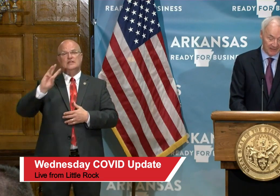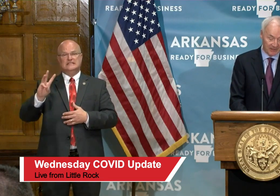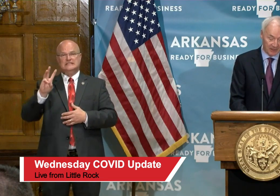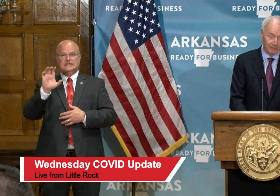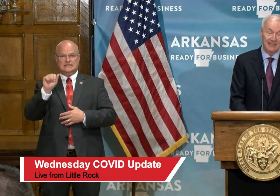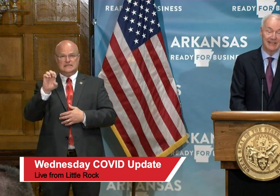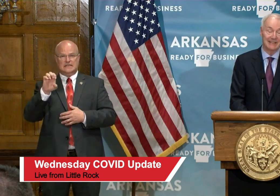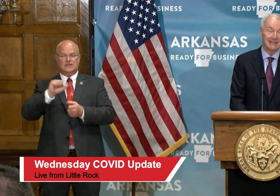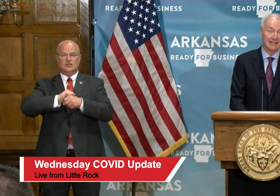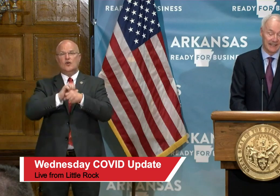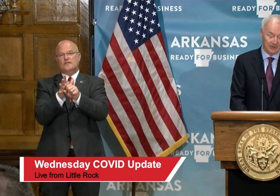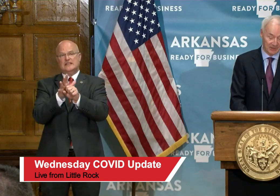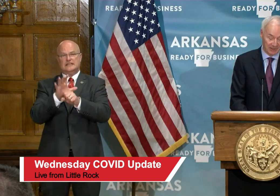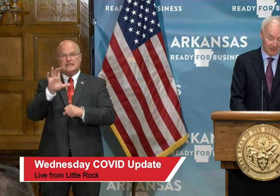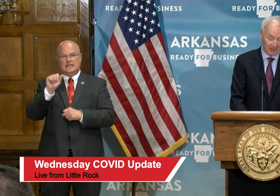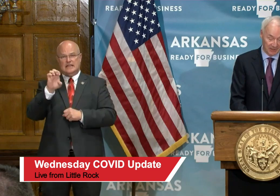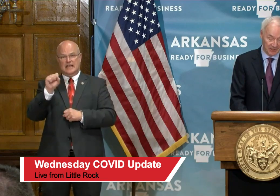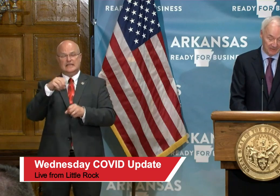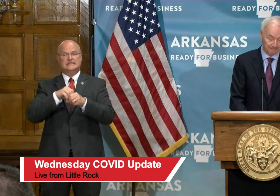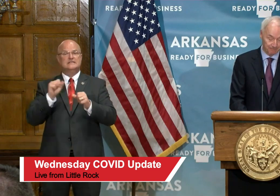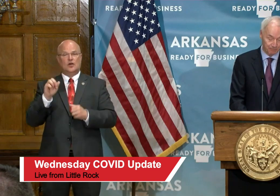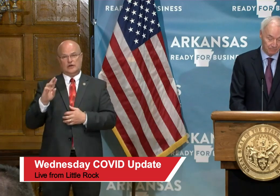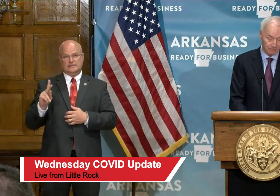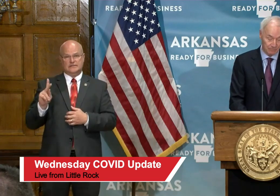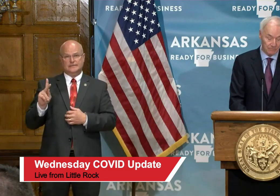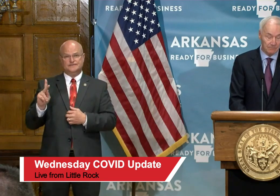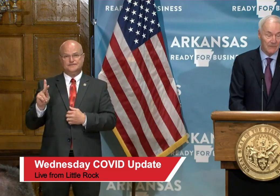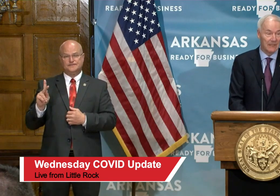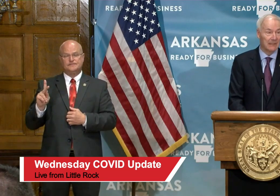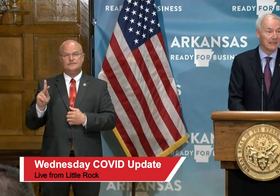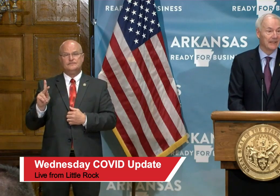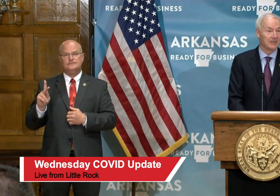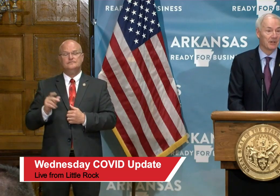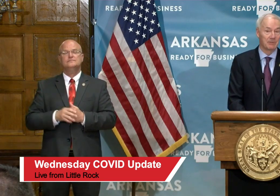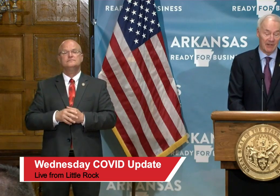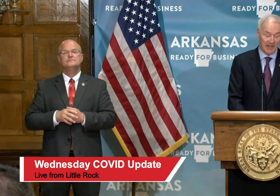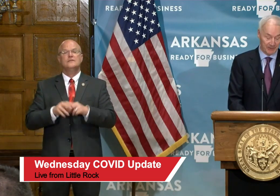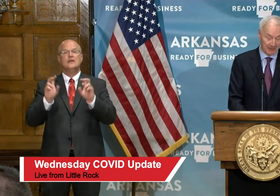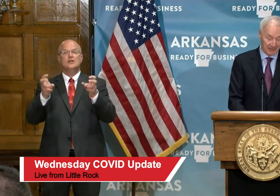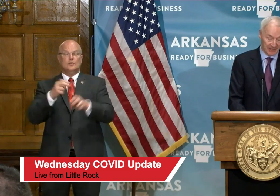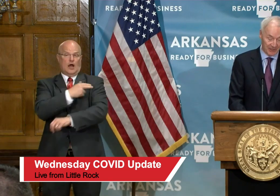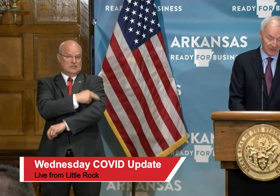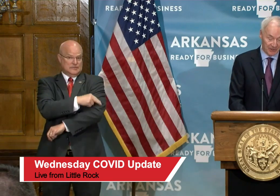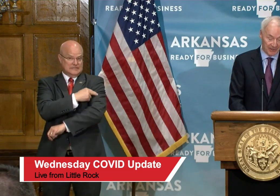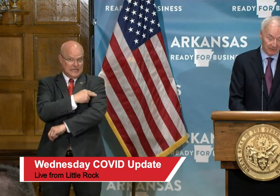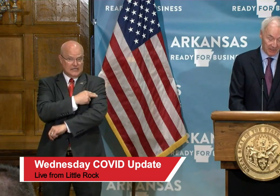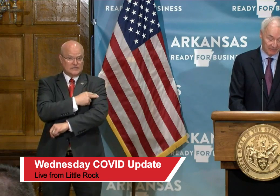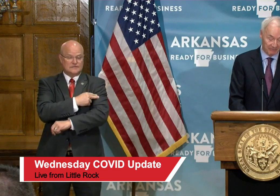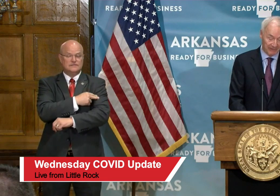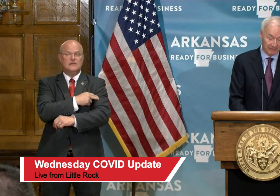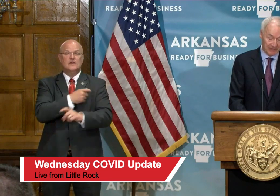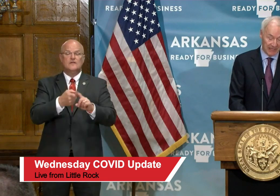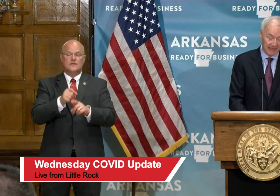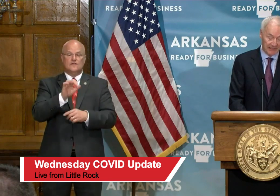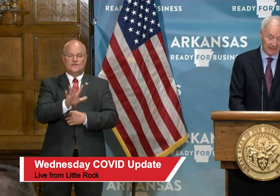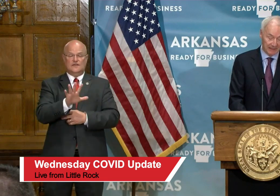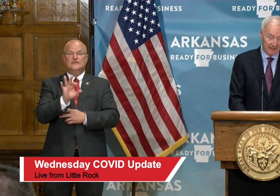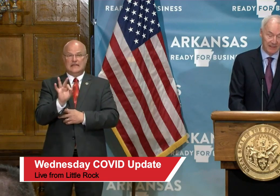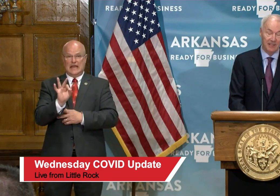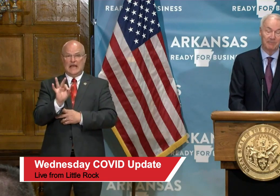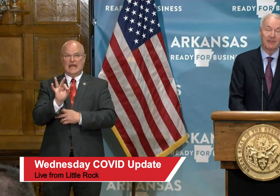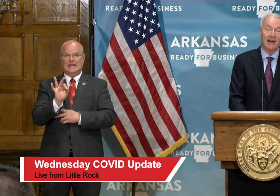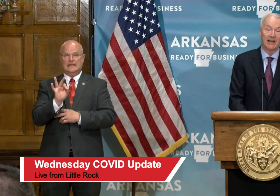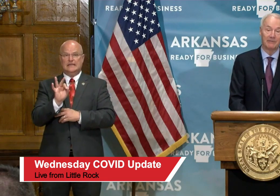4,236 COVID-19 cases in Arkansas. In terms of hospitalizations, they've gone from